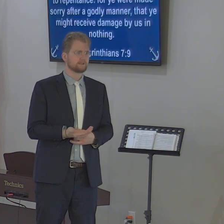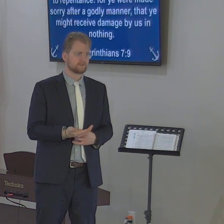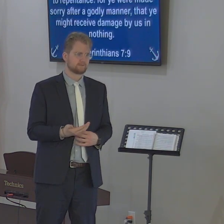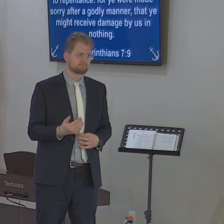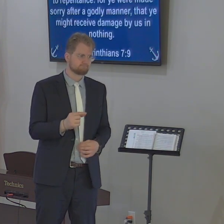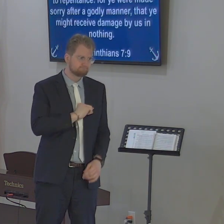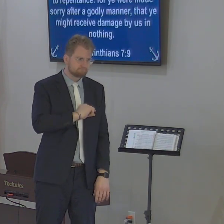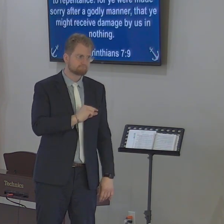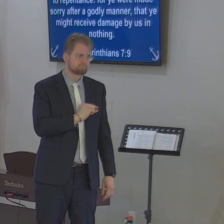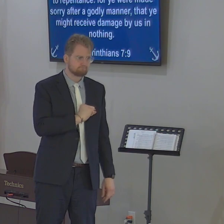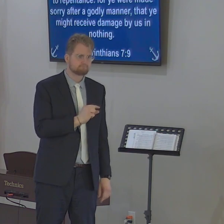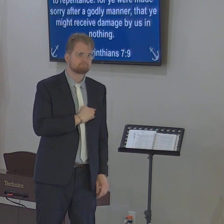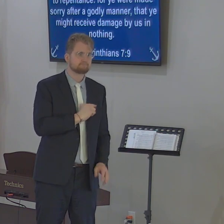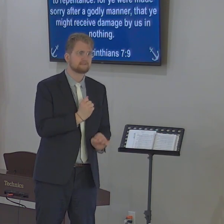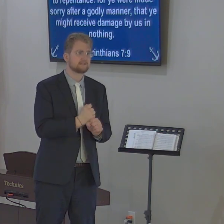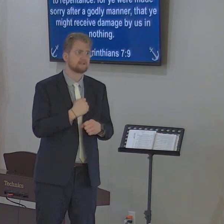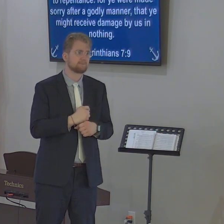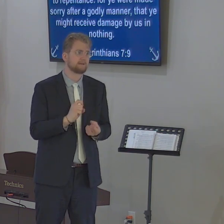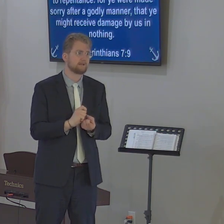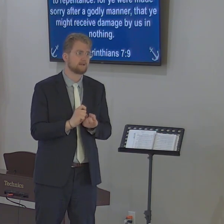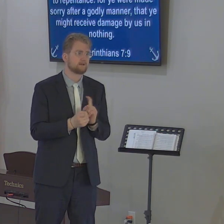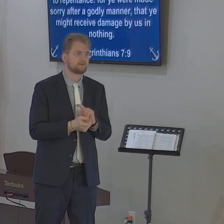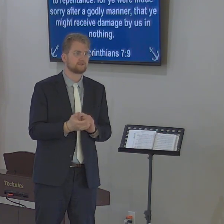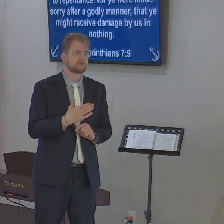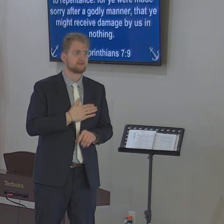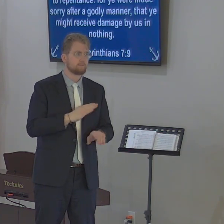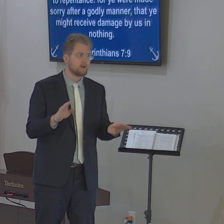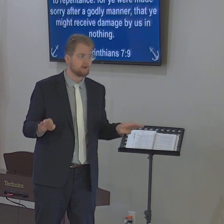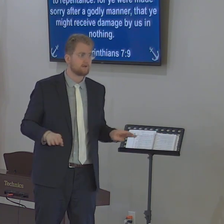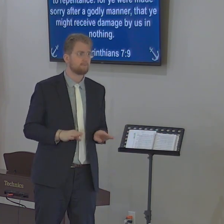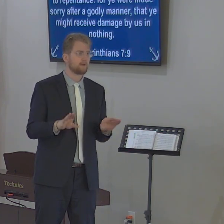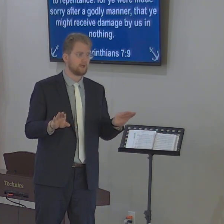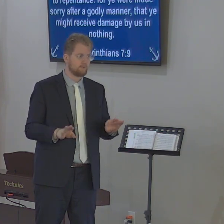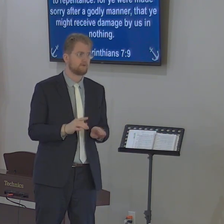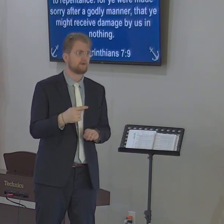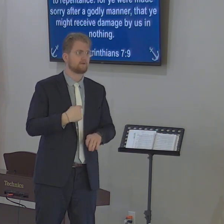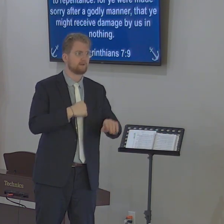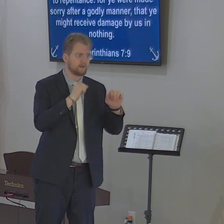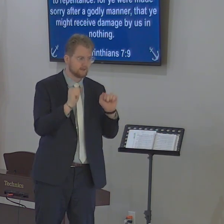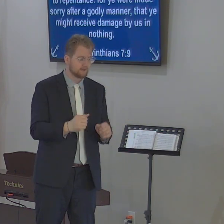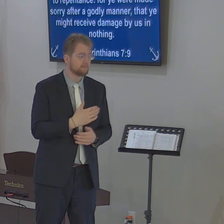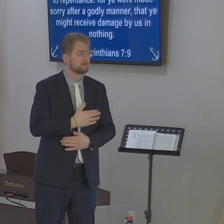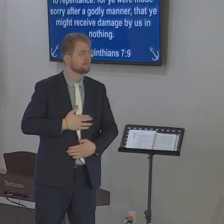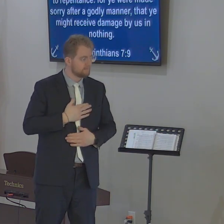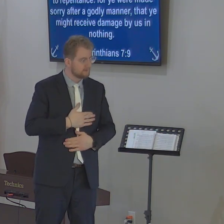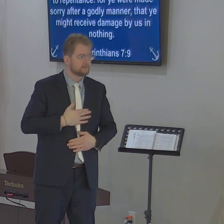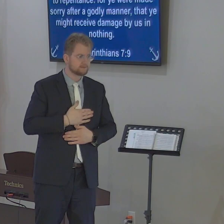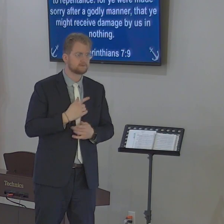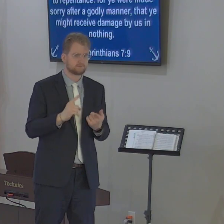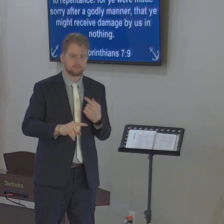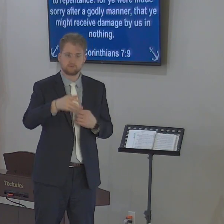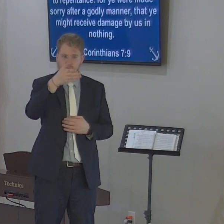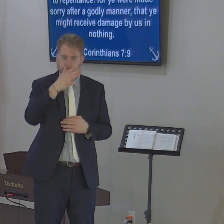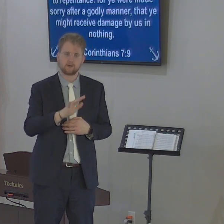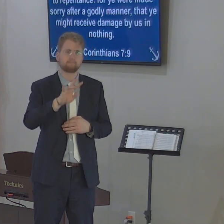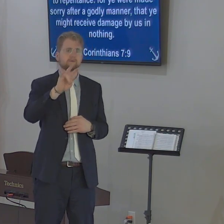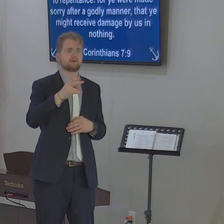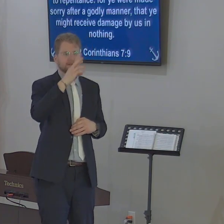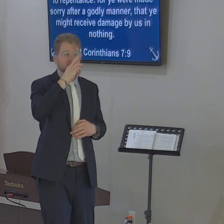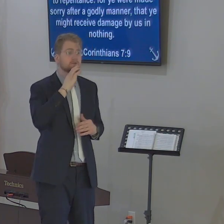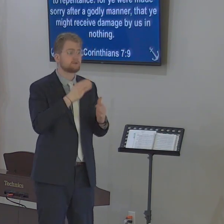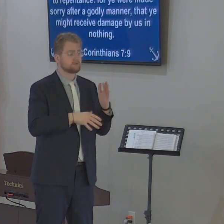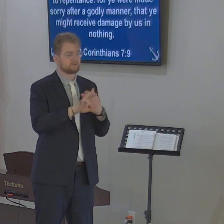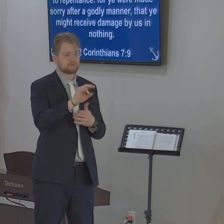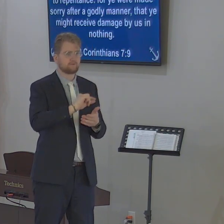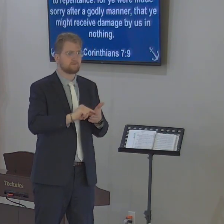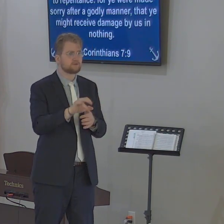to make a change in my behavior that I can be pleasing unto God. Now, 2 Corinthians chapter 7, verse 9 and 10, I